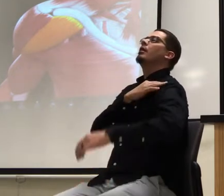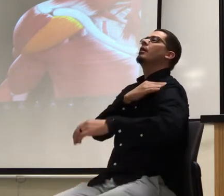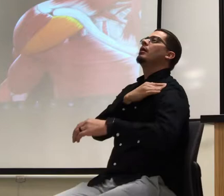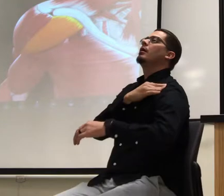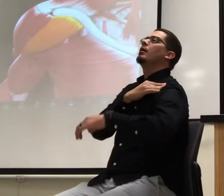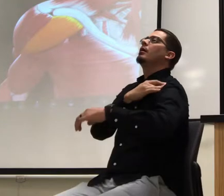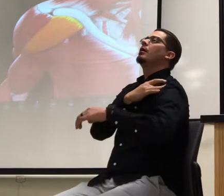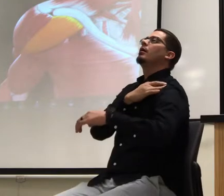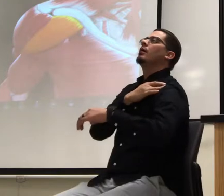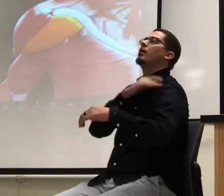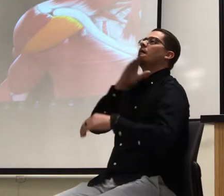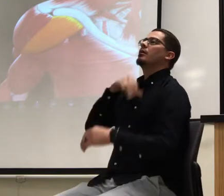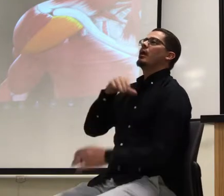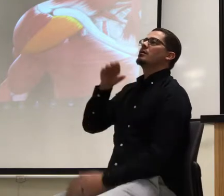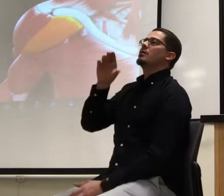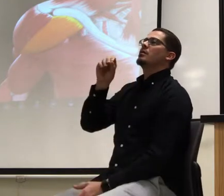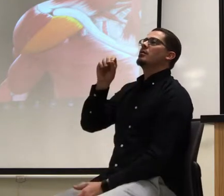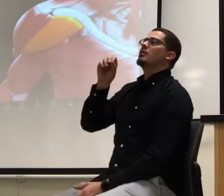call this the clavicular part.